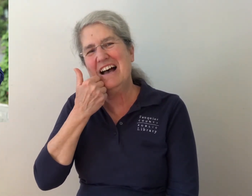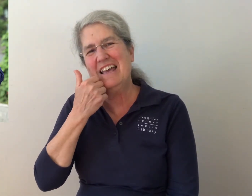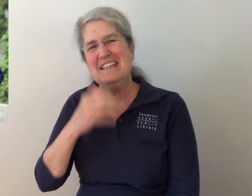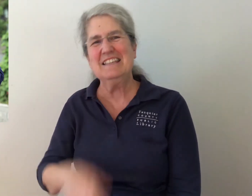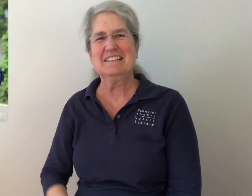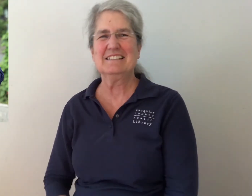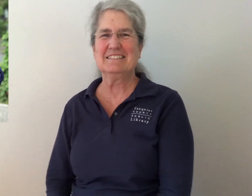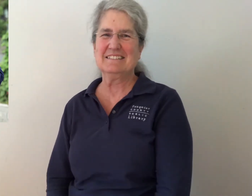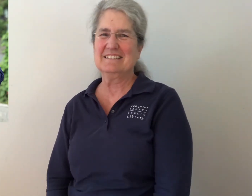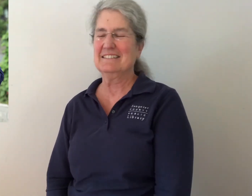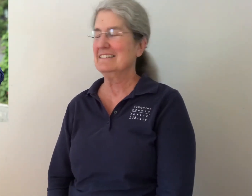Shy.